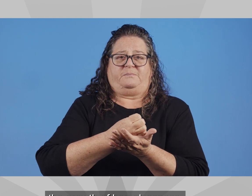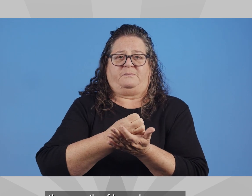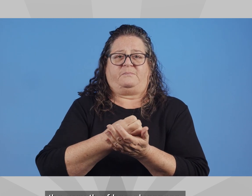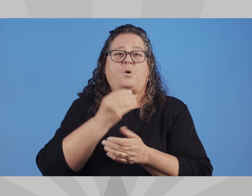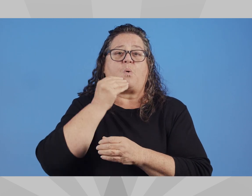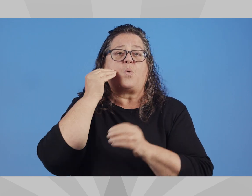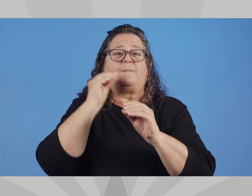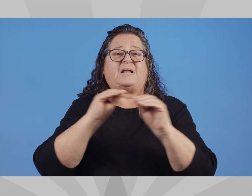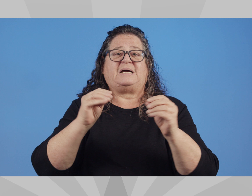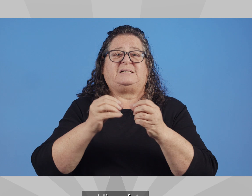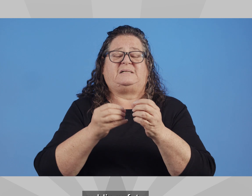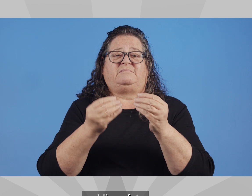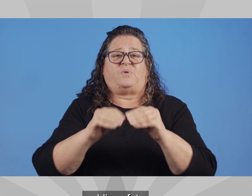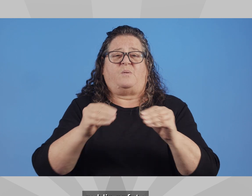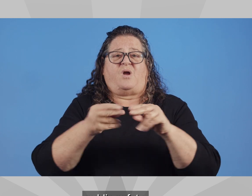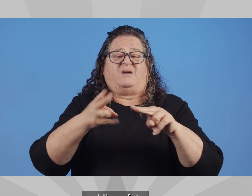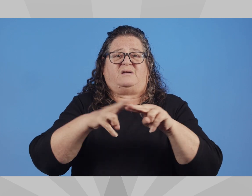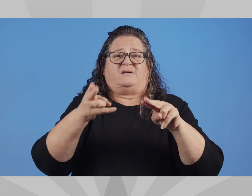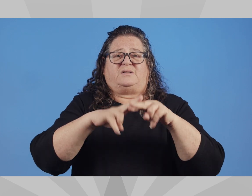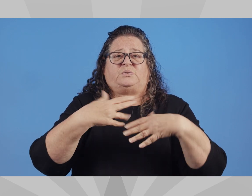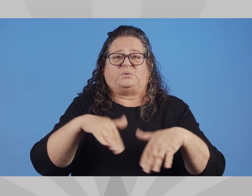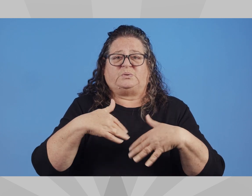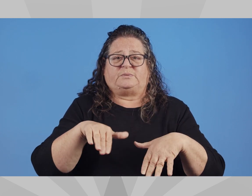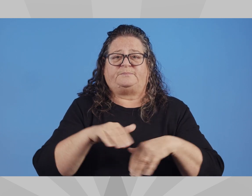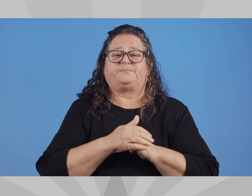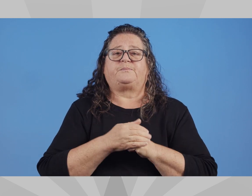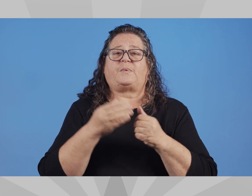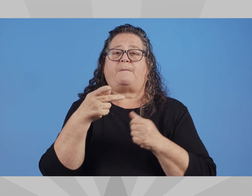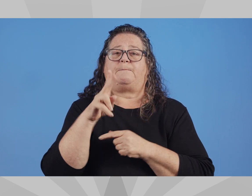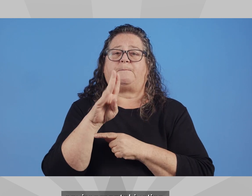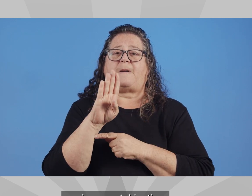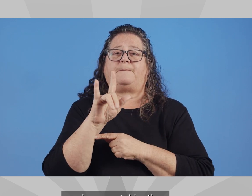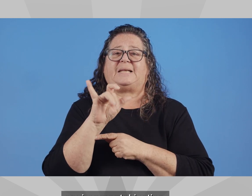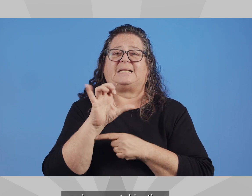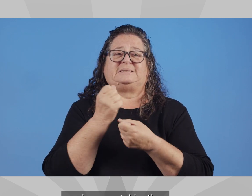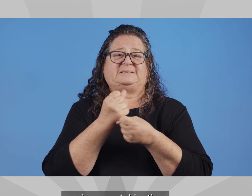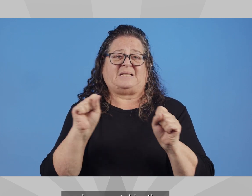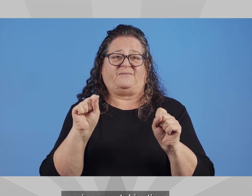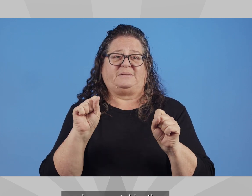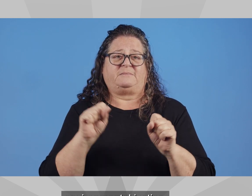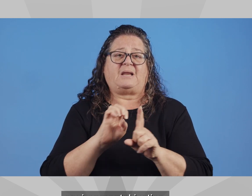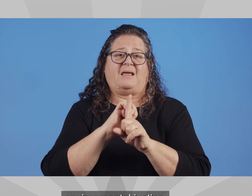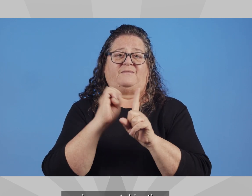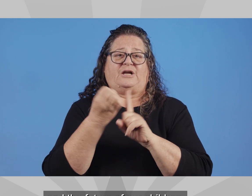homelessness, public safety, environmental justice, and